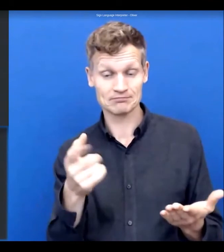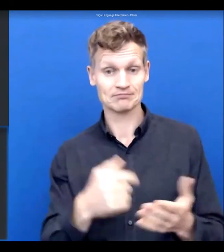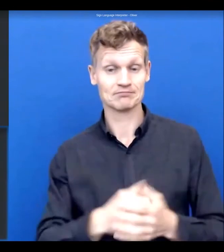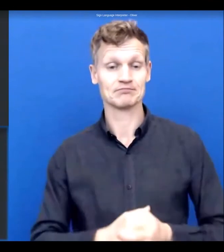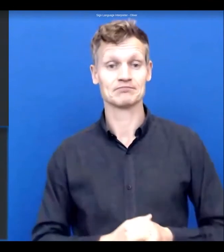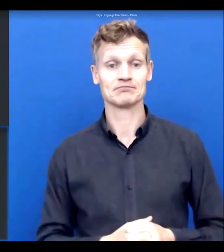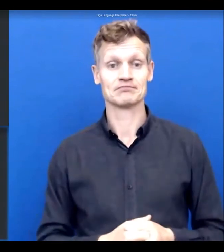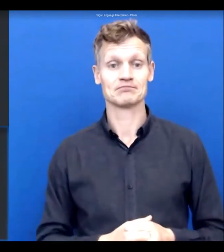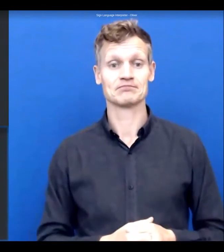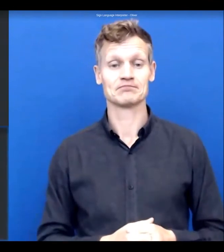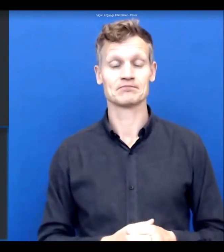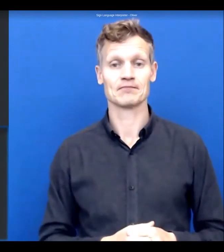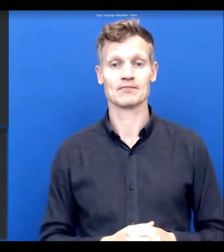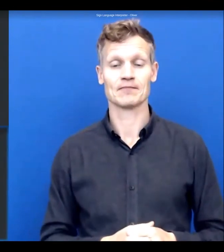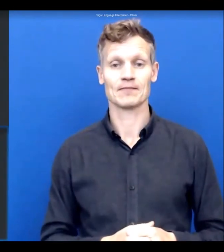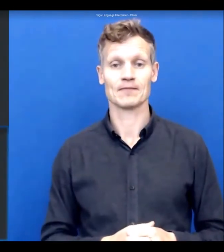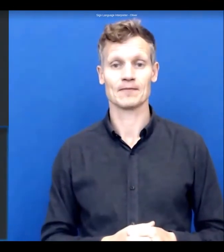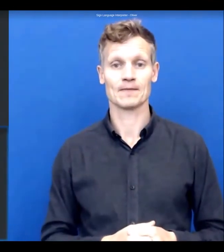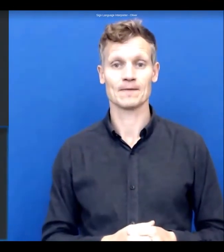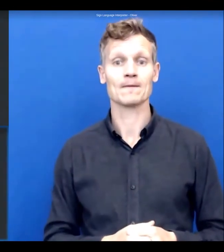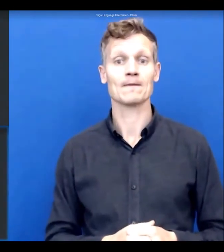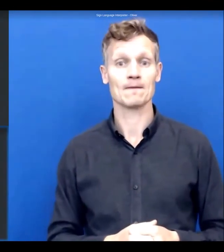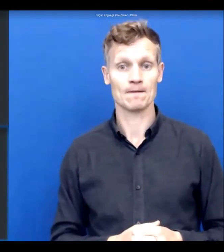remember, okay.